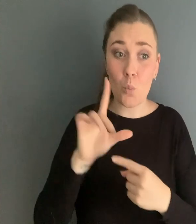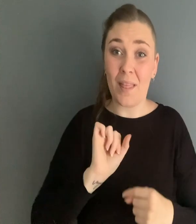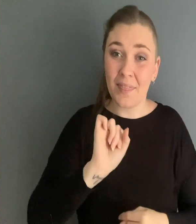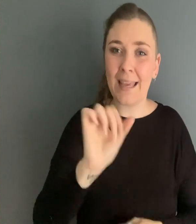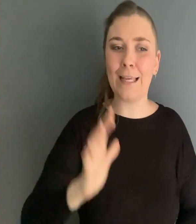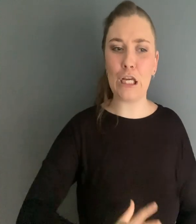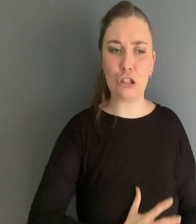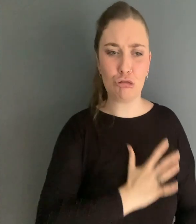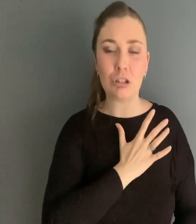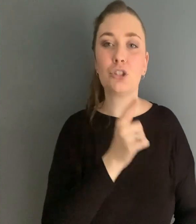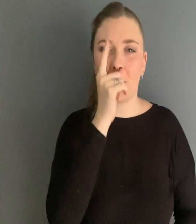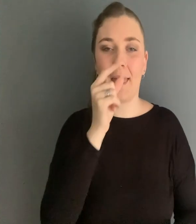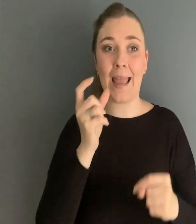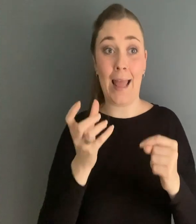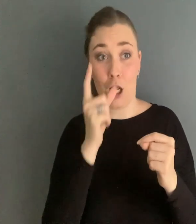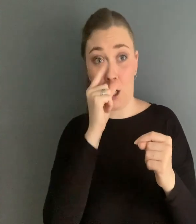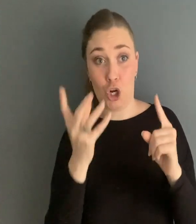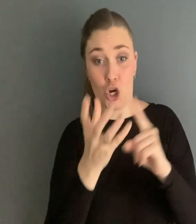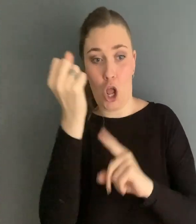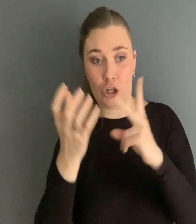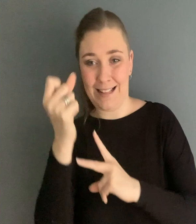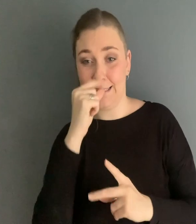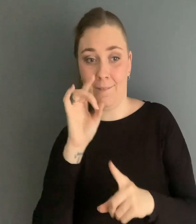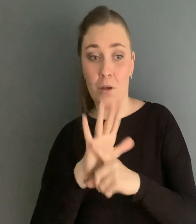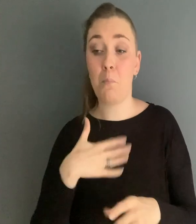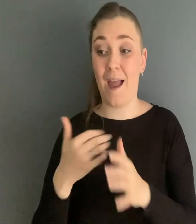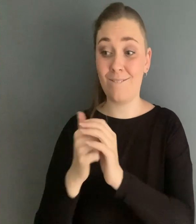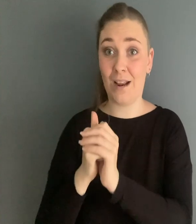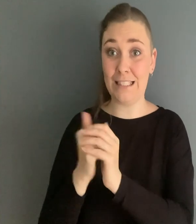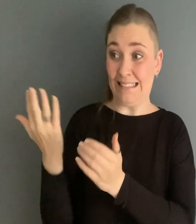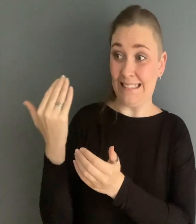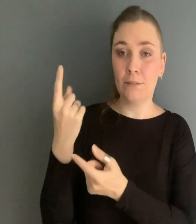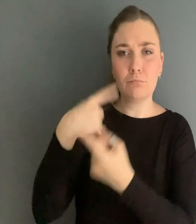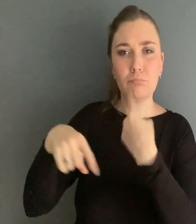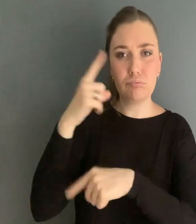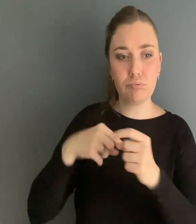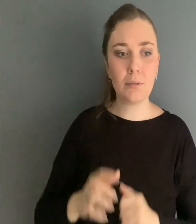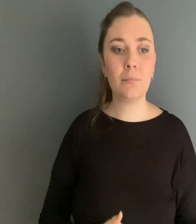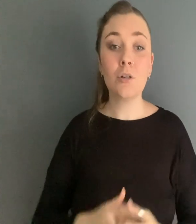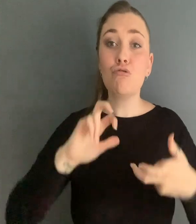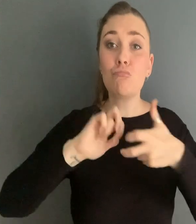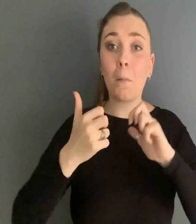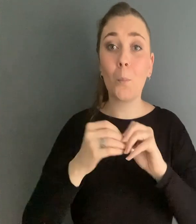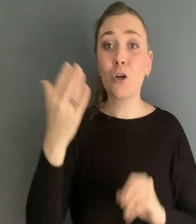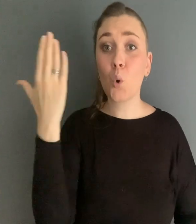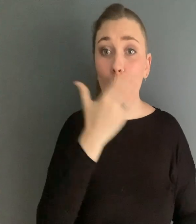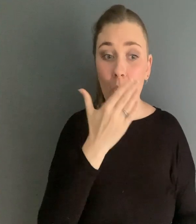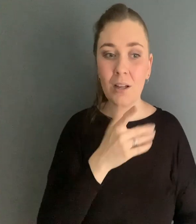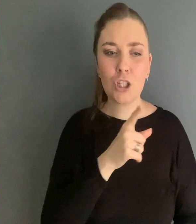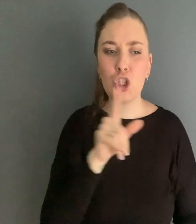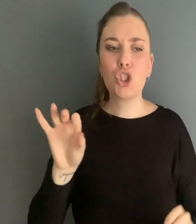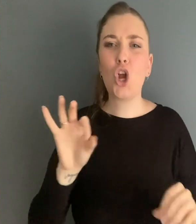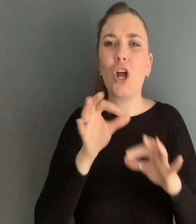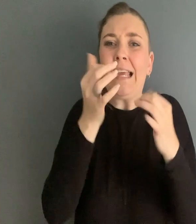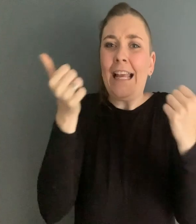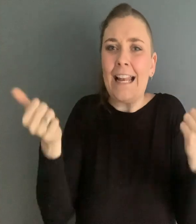so that they can reach their goals. As a friend of mine recently said, the problem with schools is that there isn't